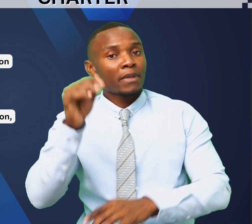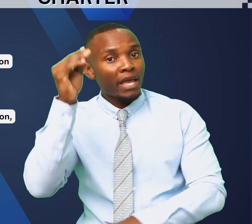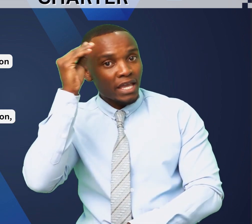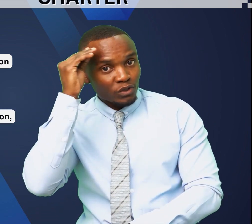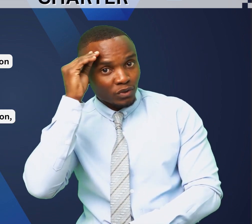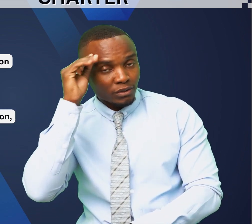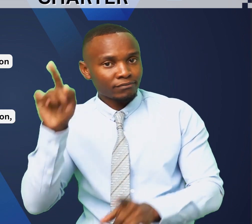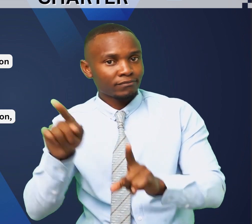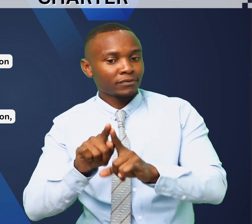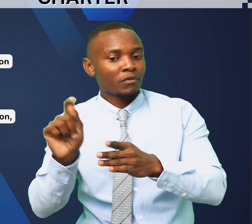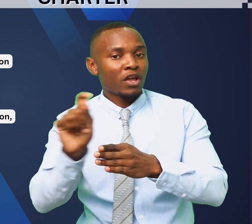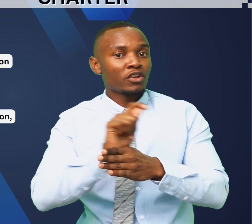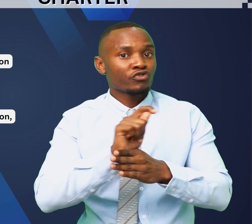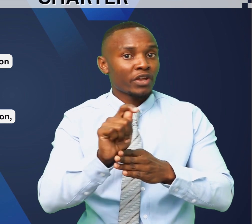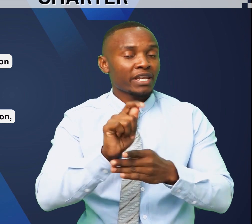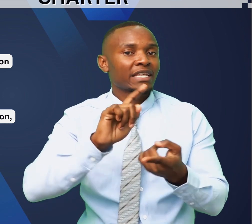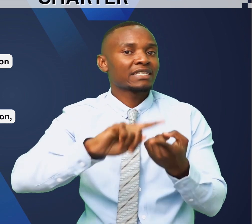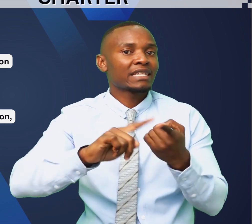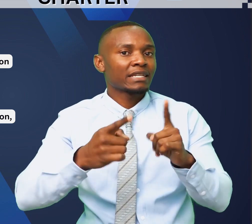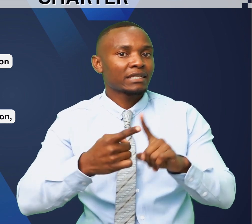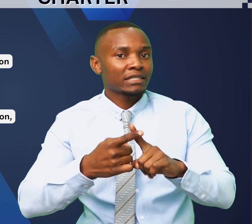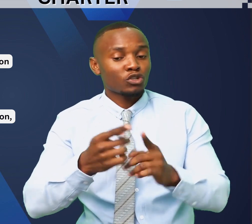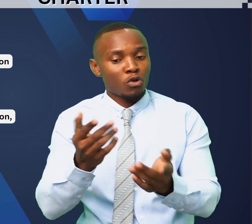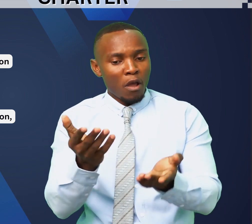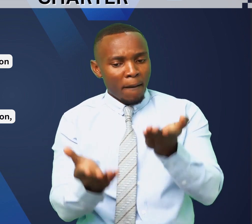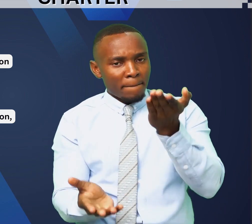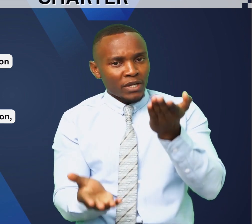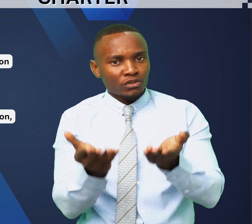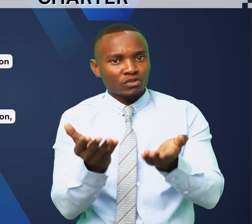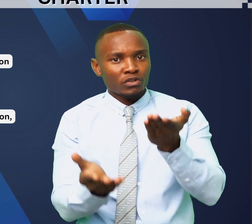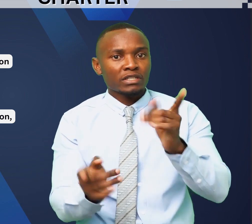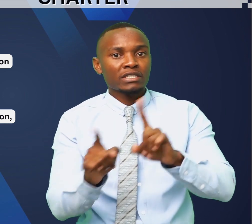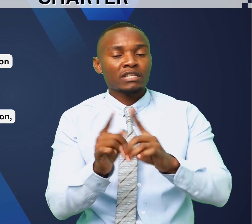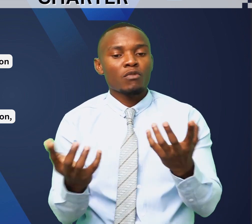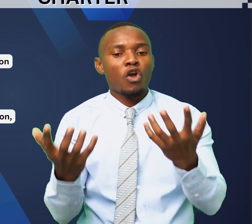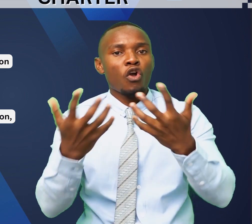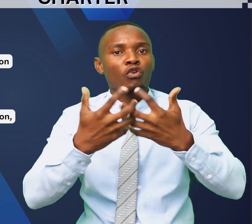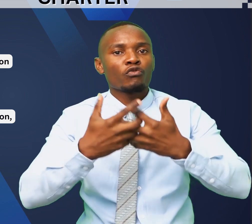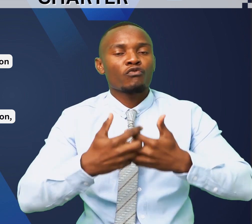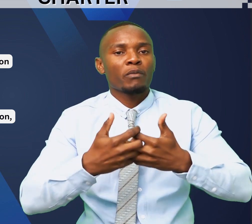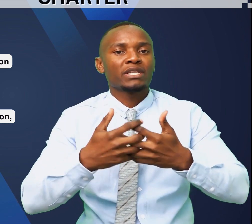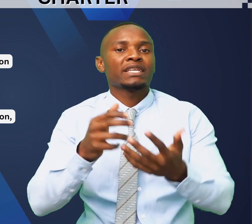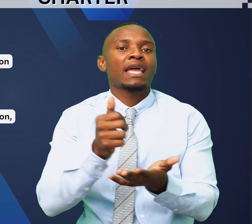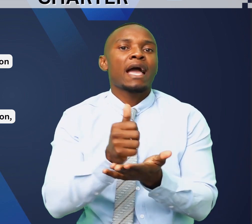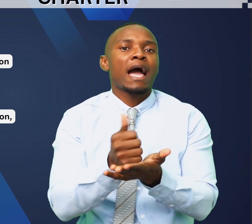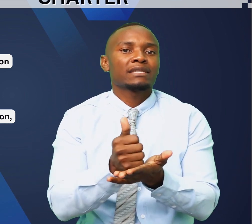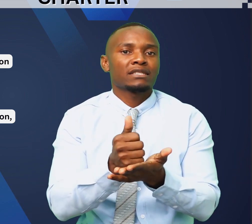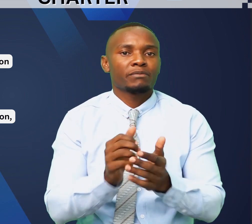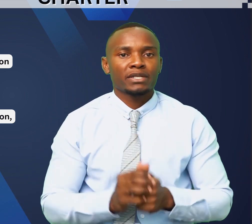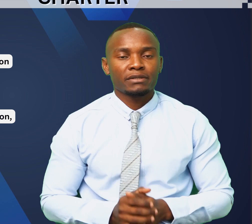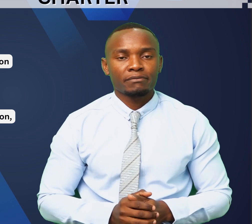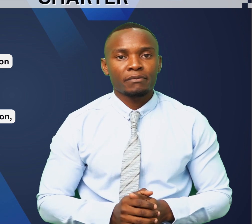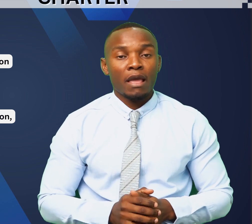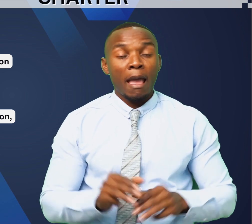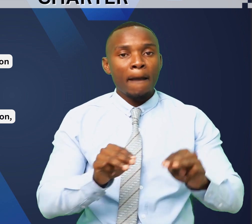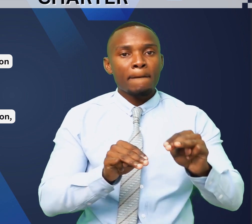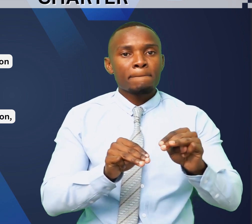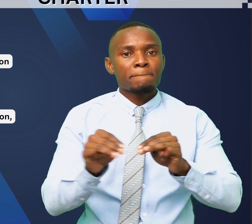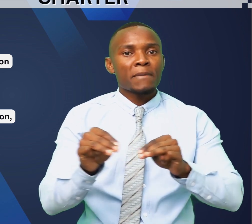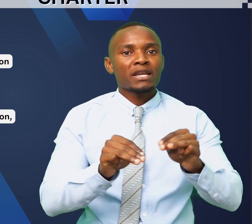and training in standardization, metrology and conformity assessment, management